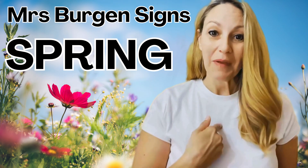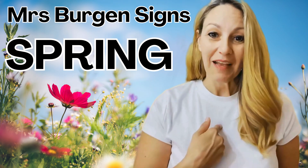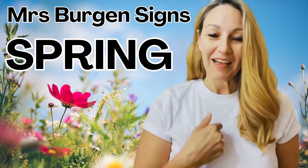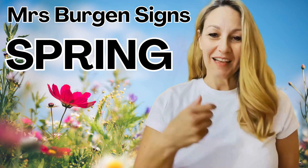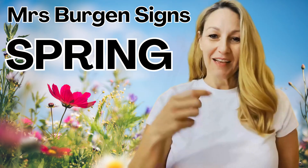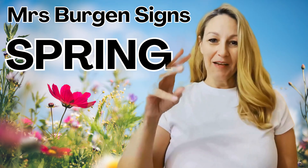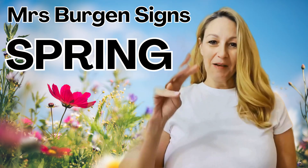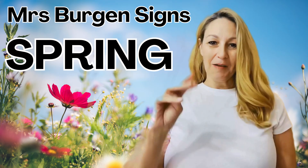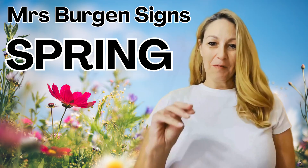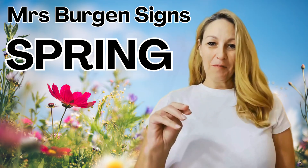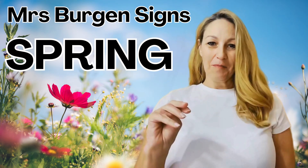Come and sign with me,